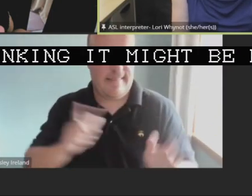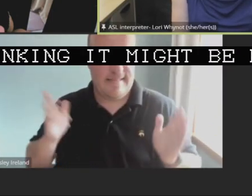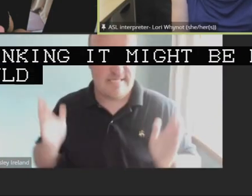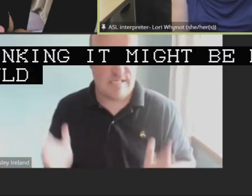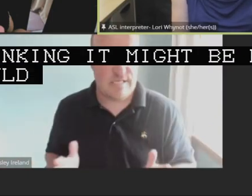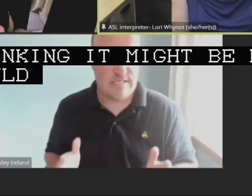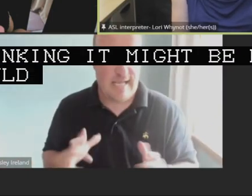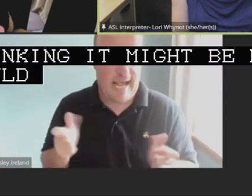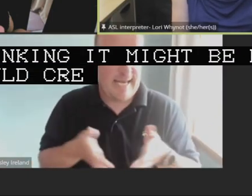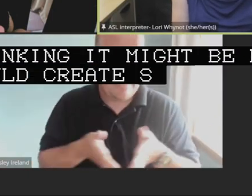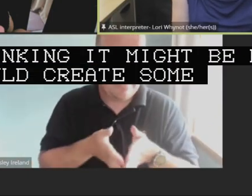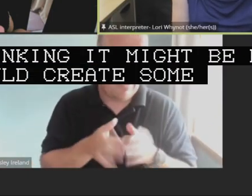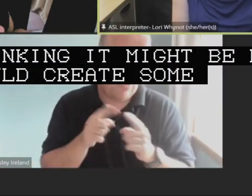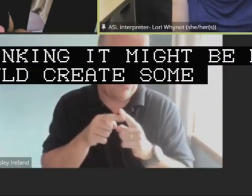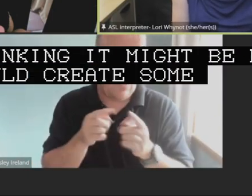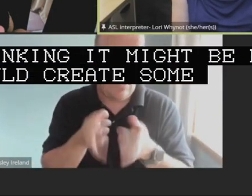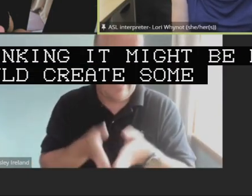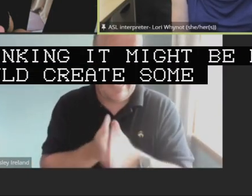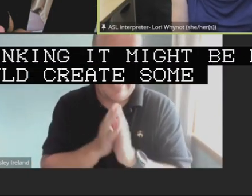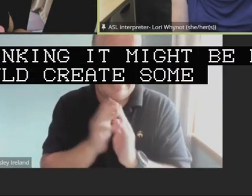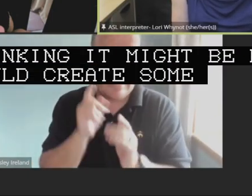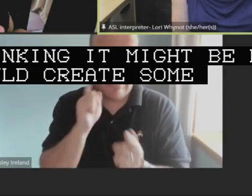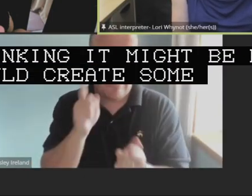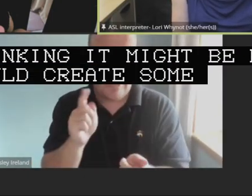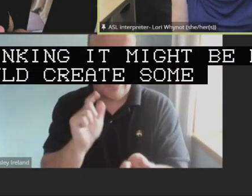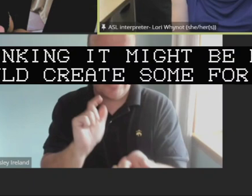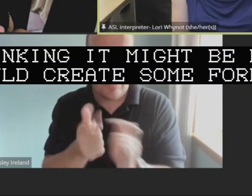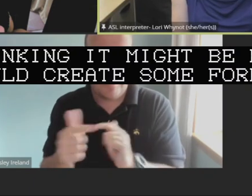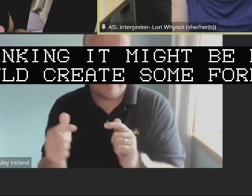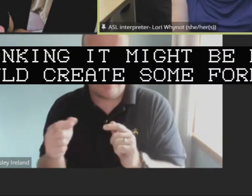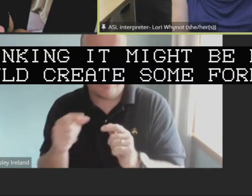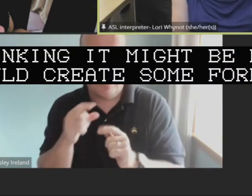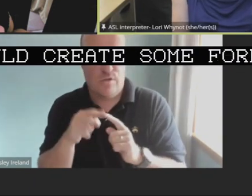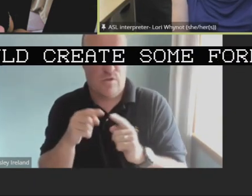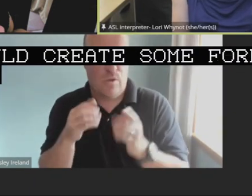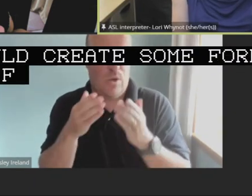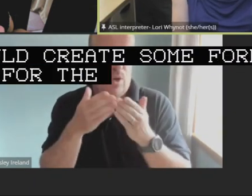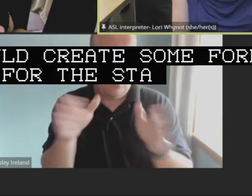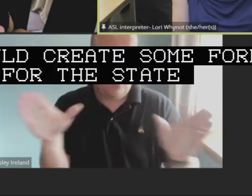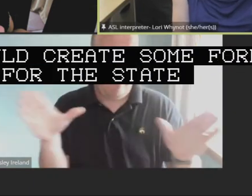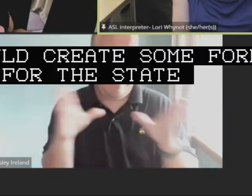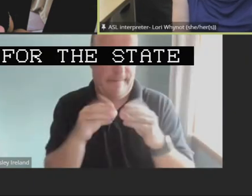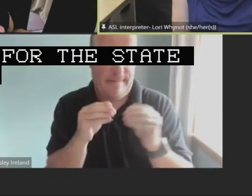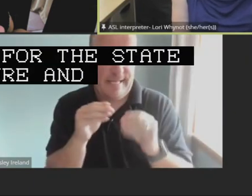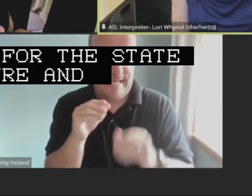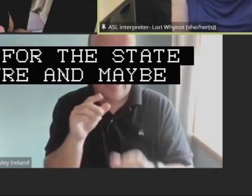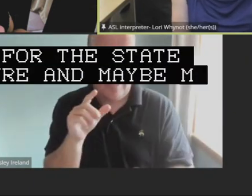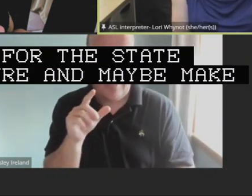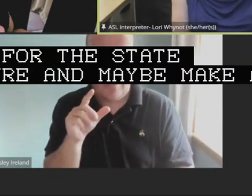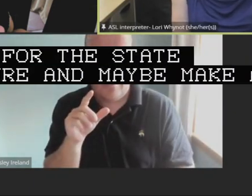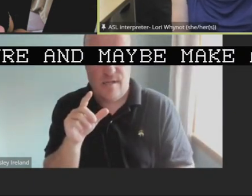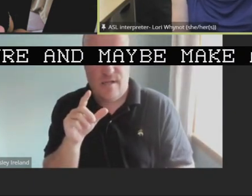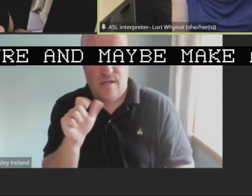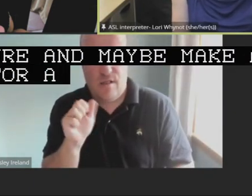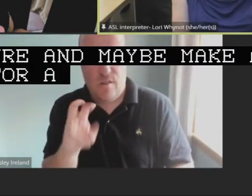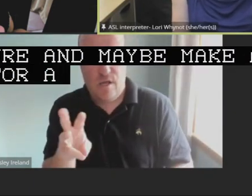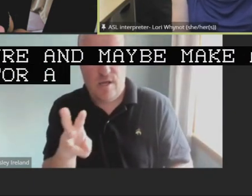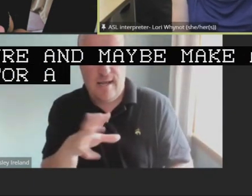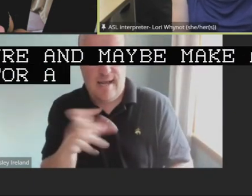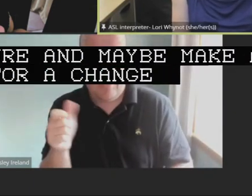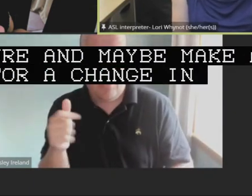letter for the state legislators and maybe make a request for a change in the open